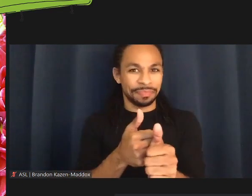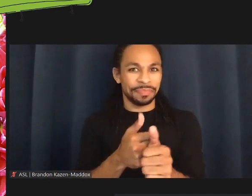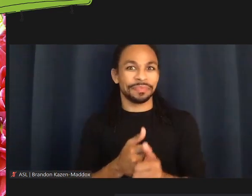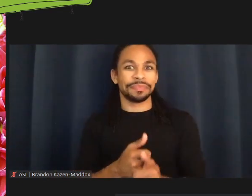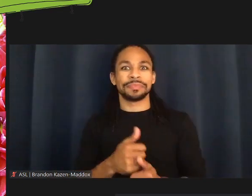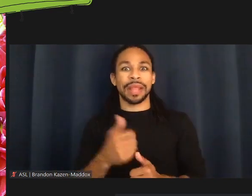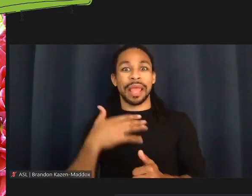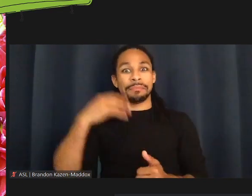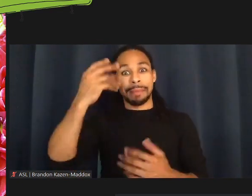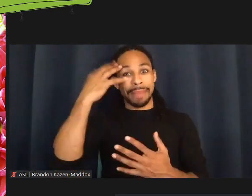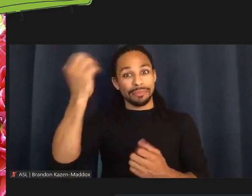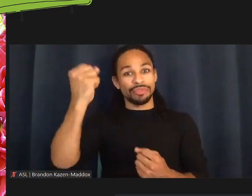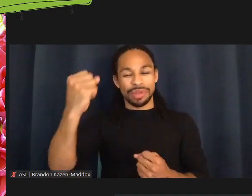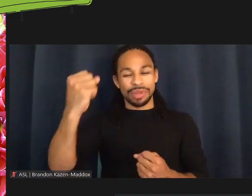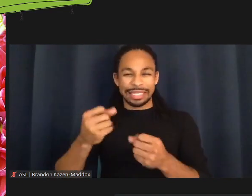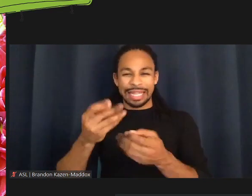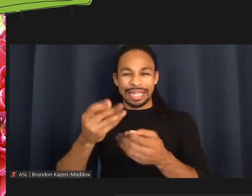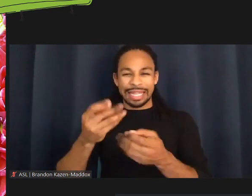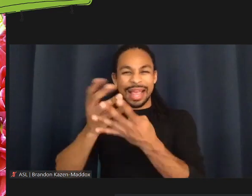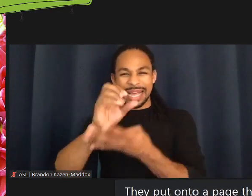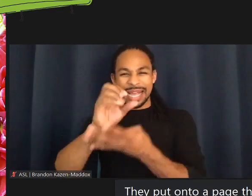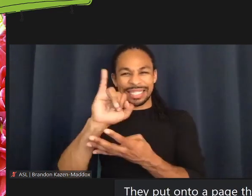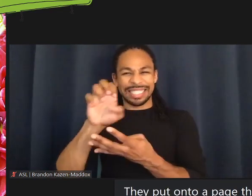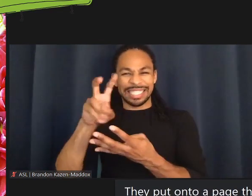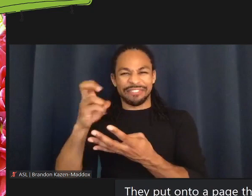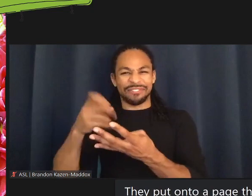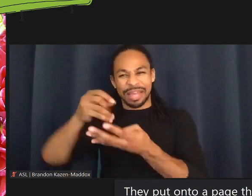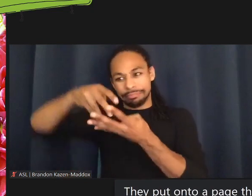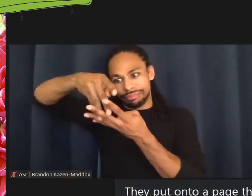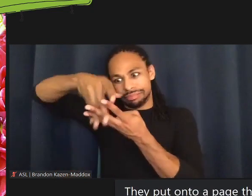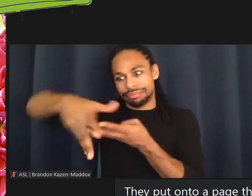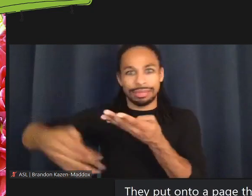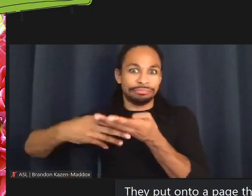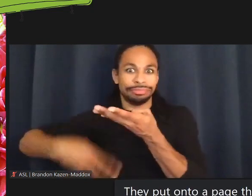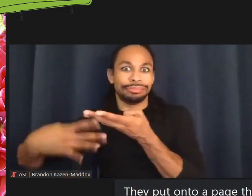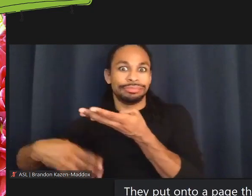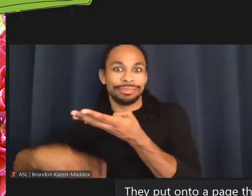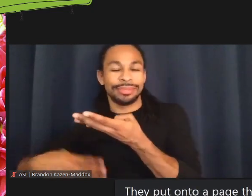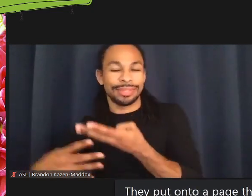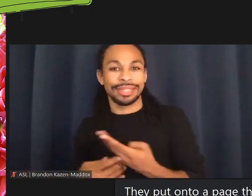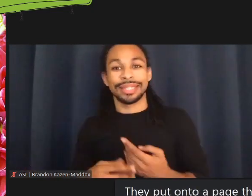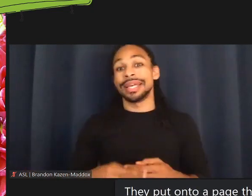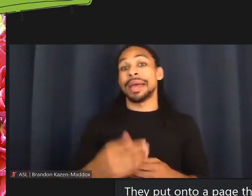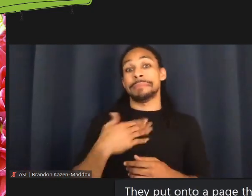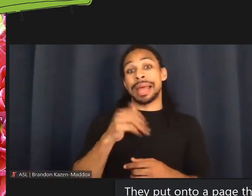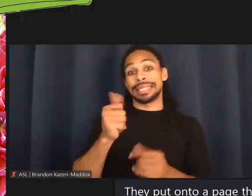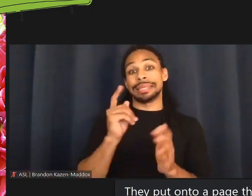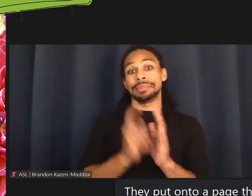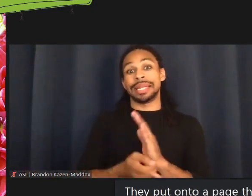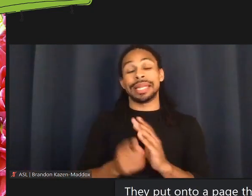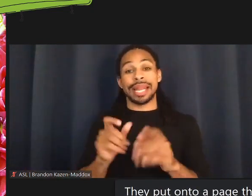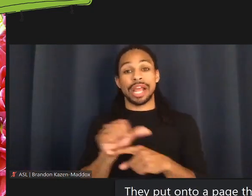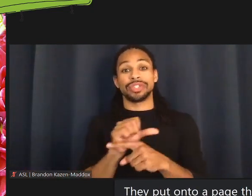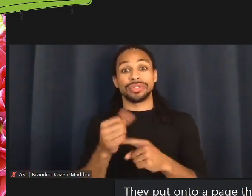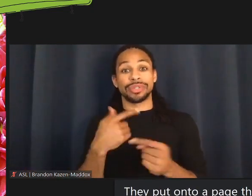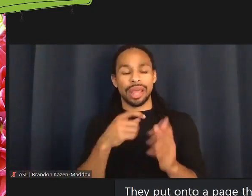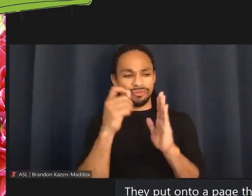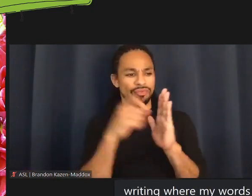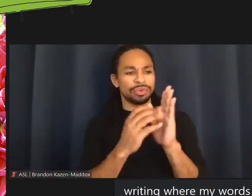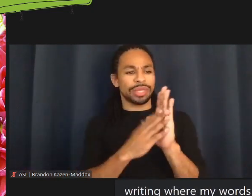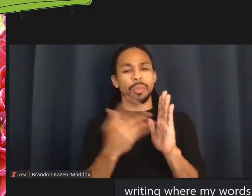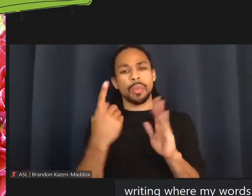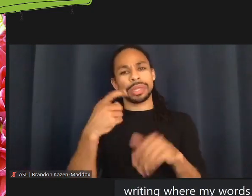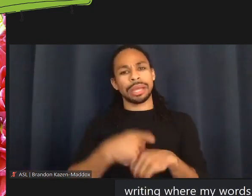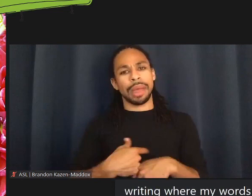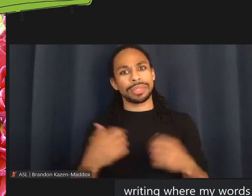the report as where I excel. In a 10-minute exercise, I wrote about a time I was scared, and they told me her story was powerful and